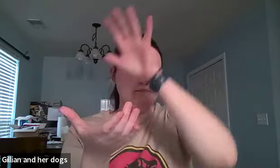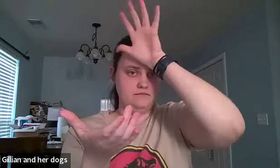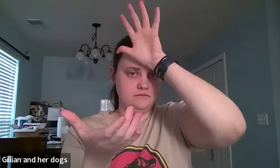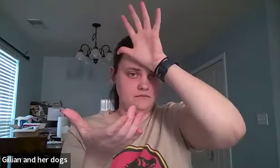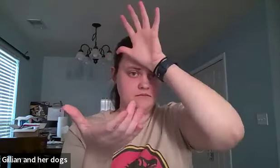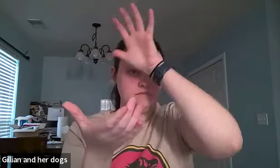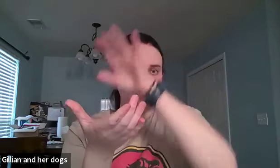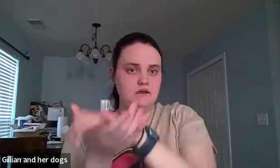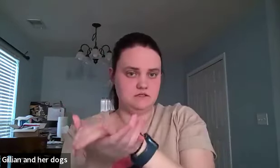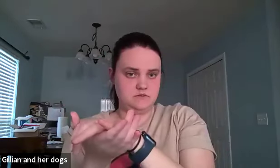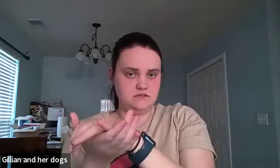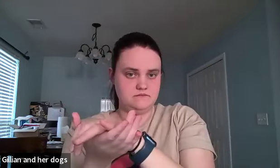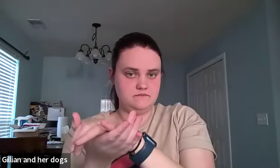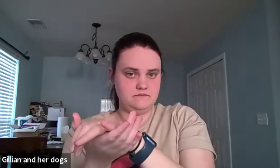husband, husband.